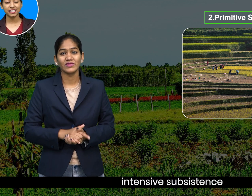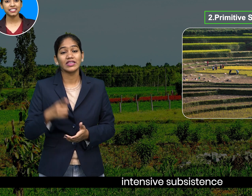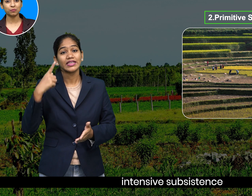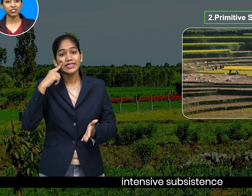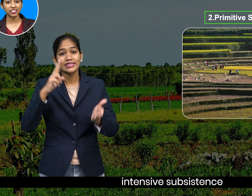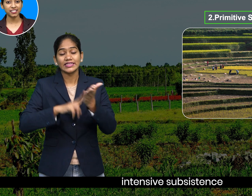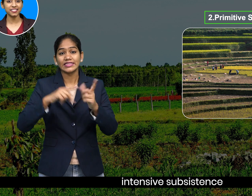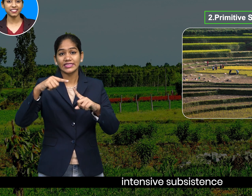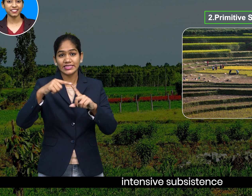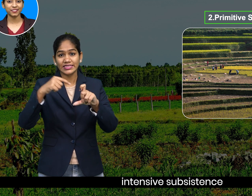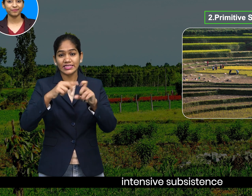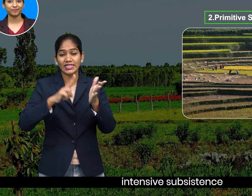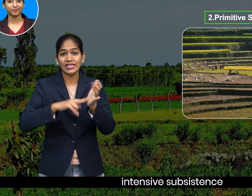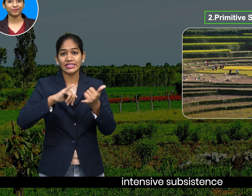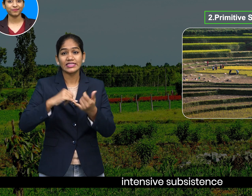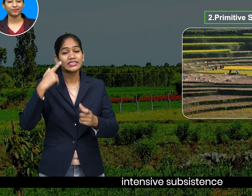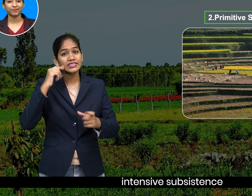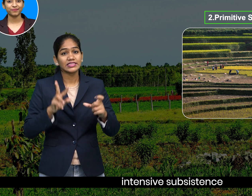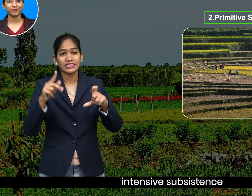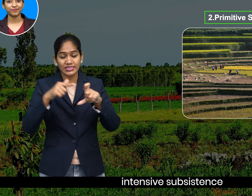intensive subsistence,